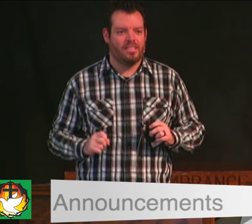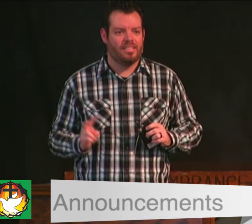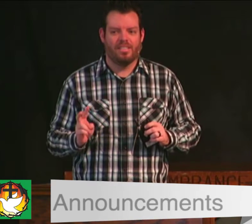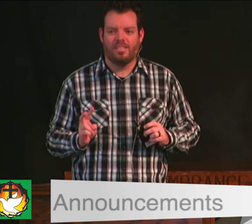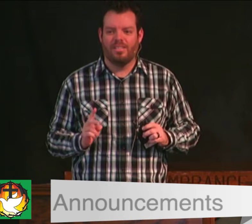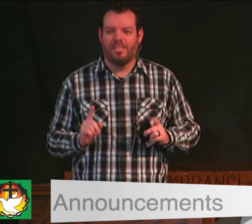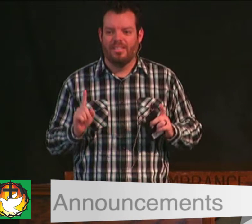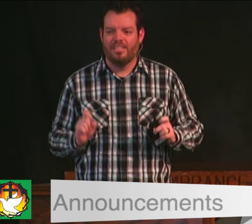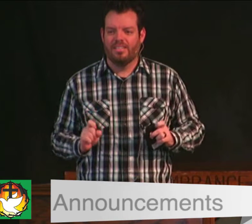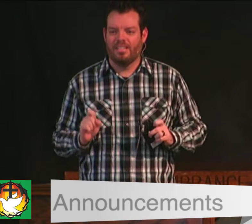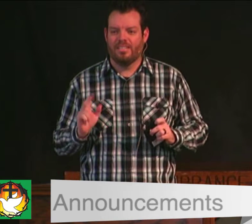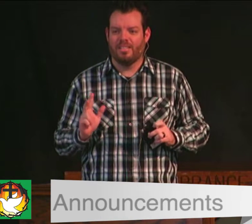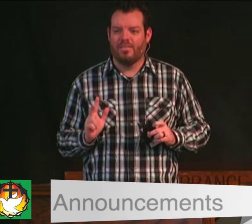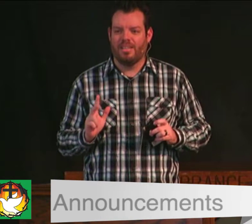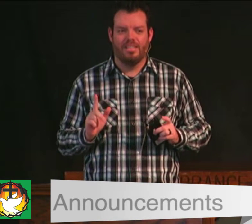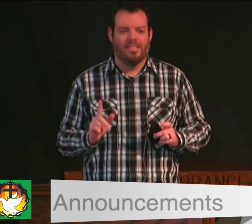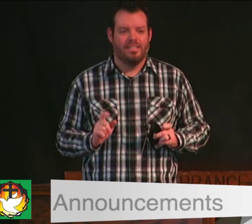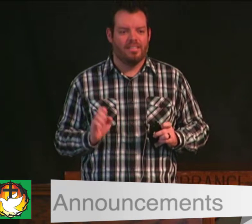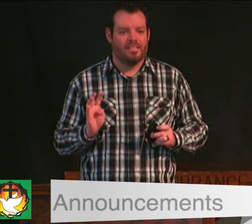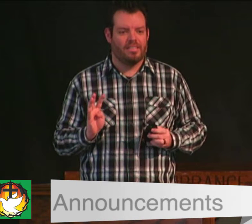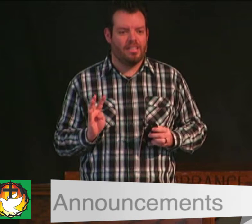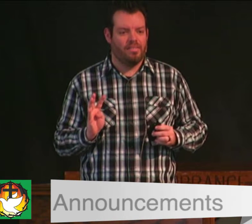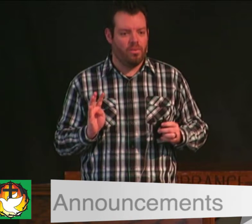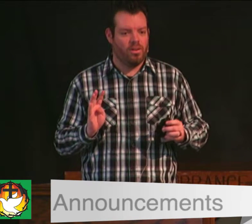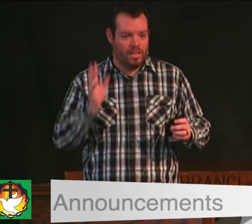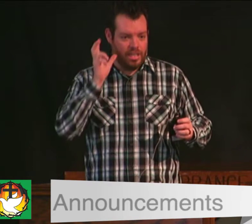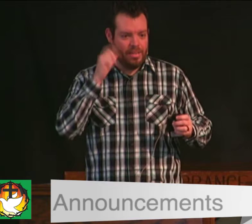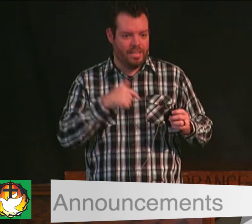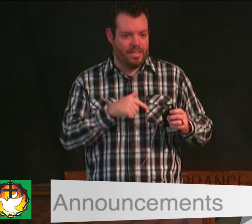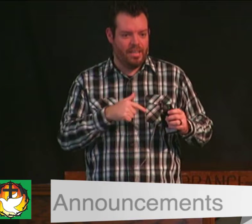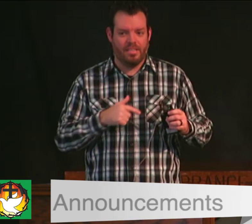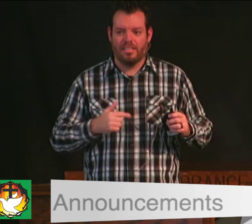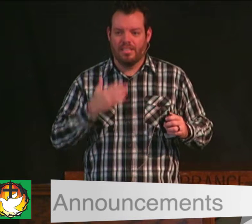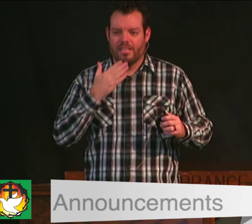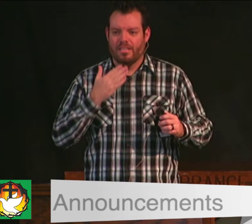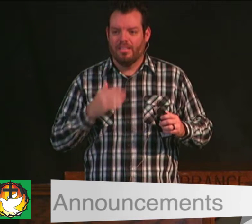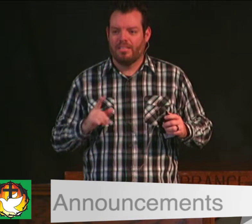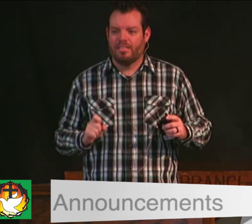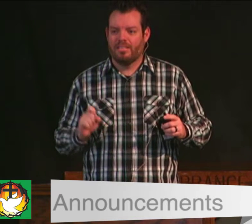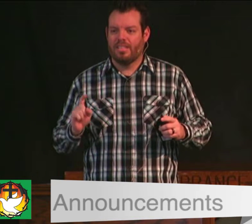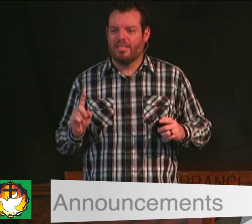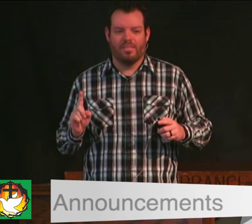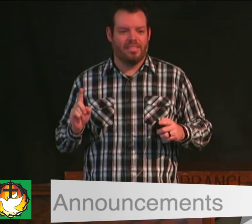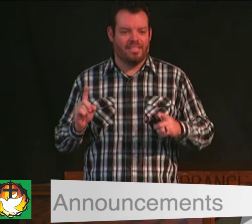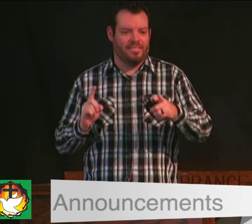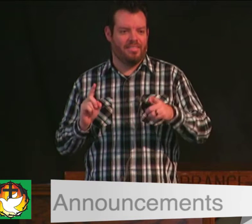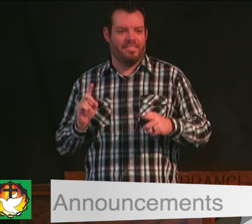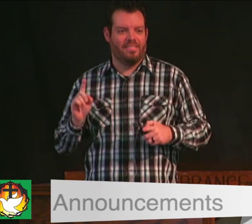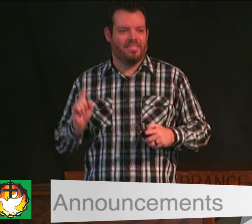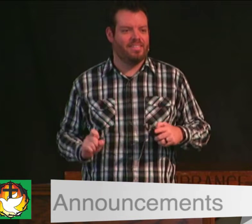Testing 2, testing 3, testing 4. You can hear me on this? Testing 1, testing